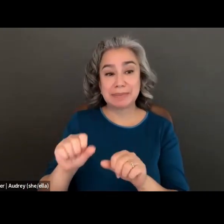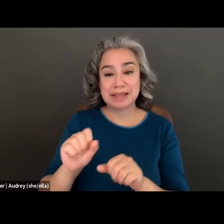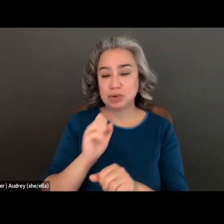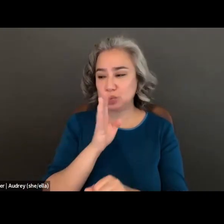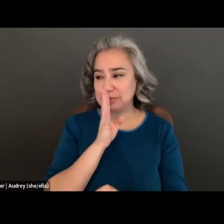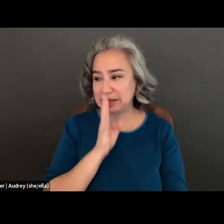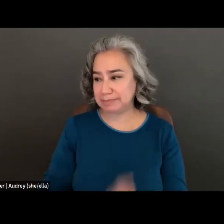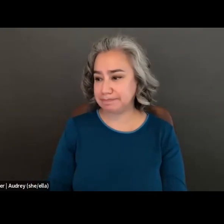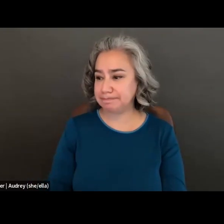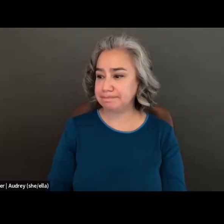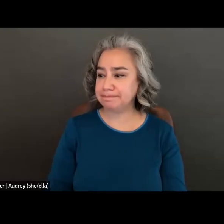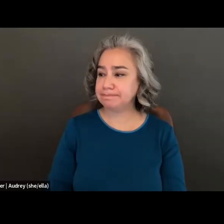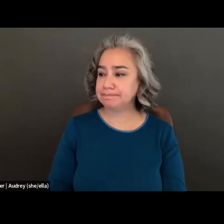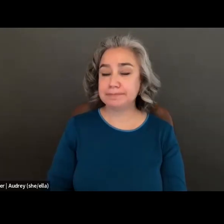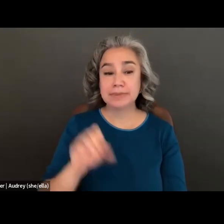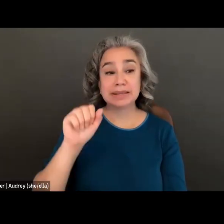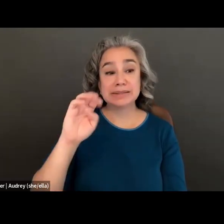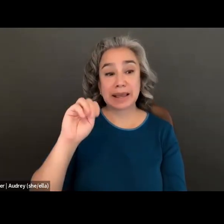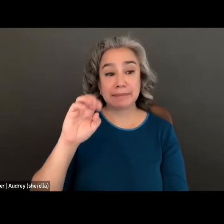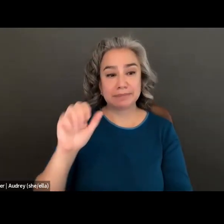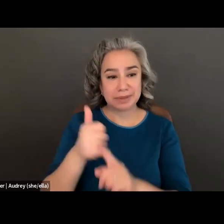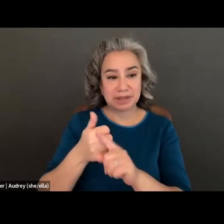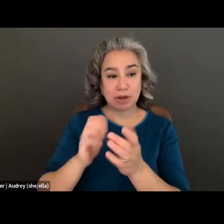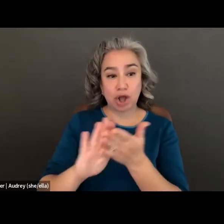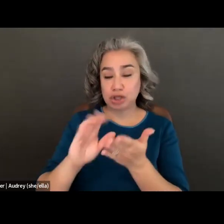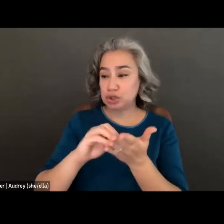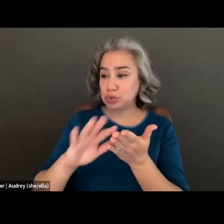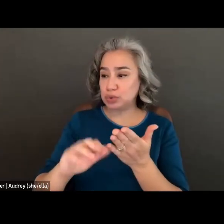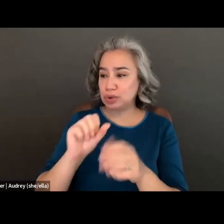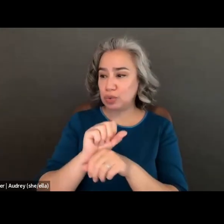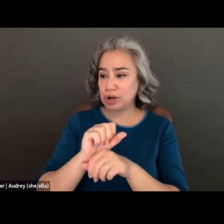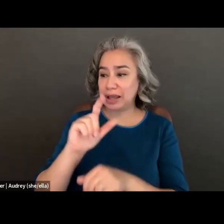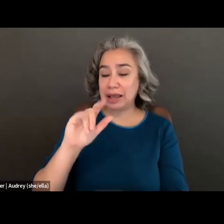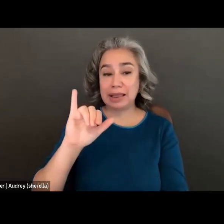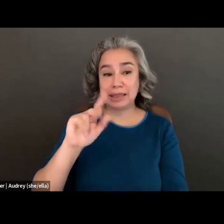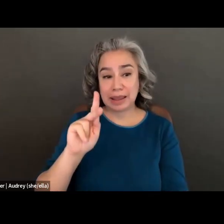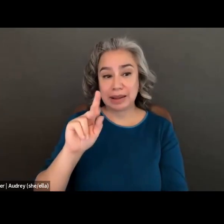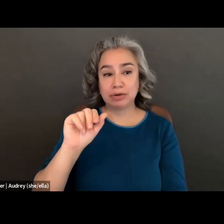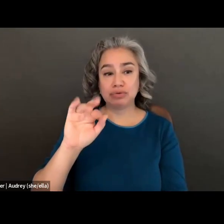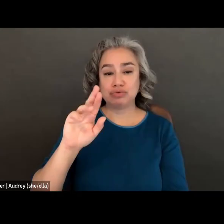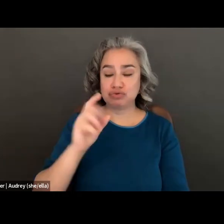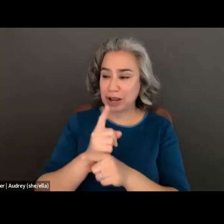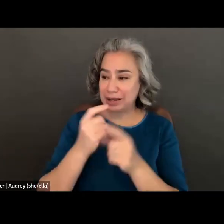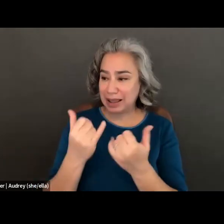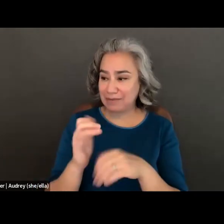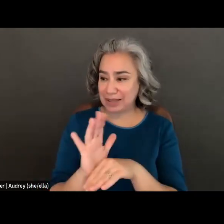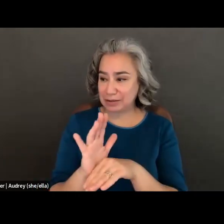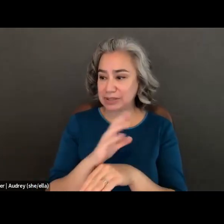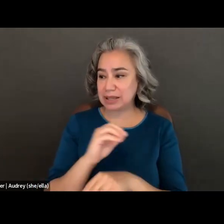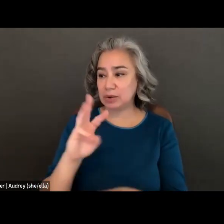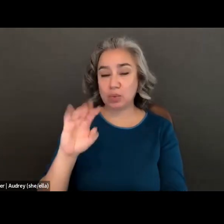speak. Samuel is a college student and works at Like Right Now Films and the Westchester Institute for Human